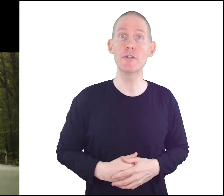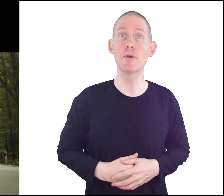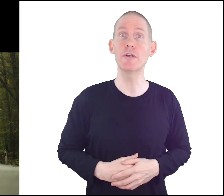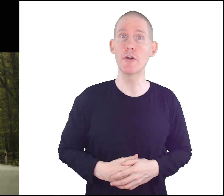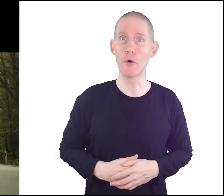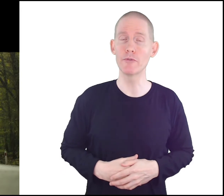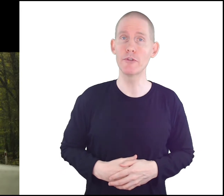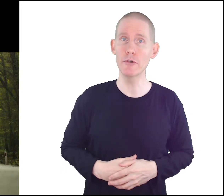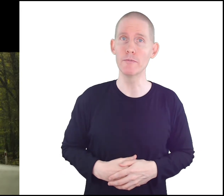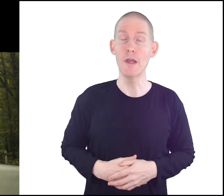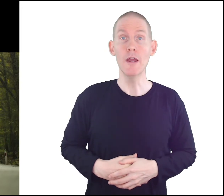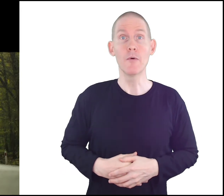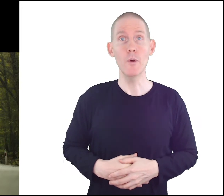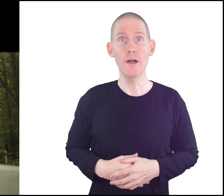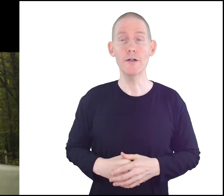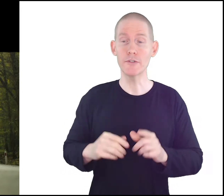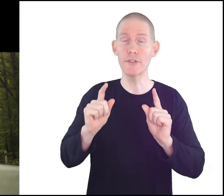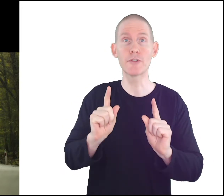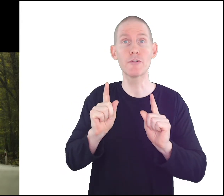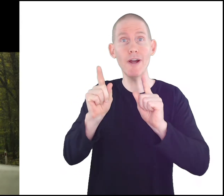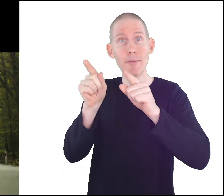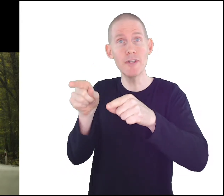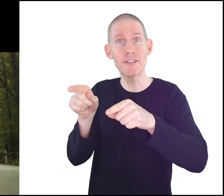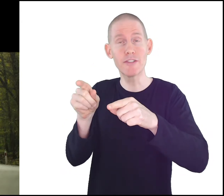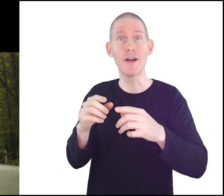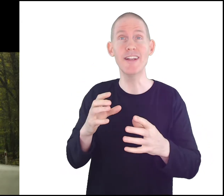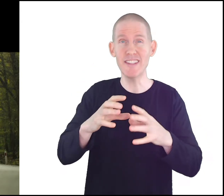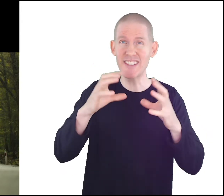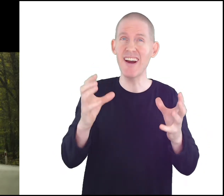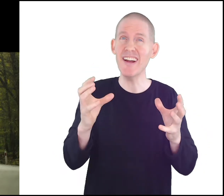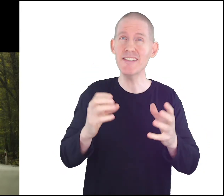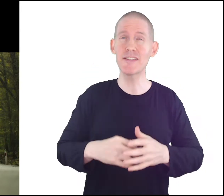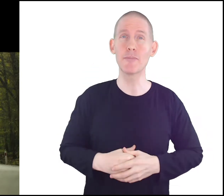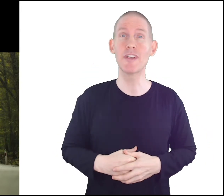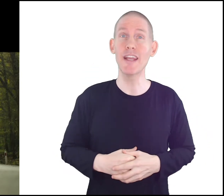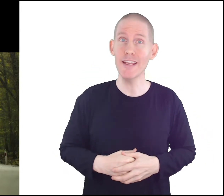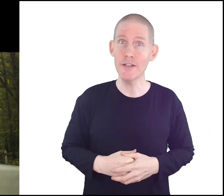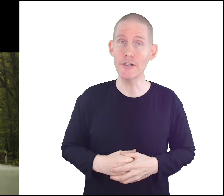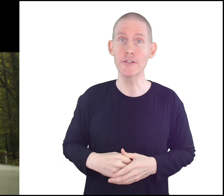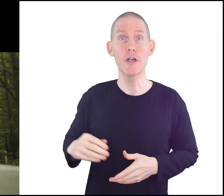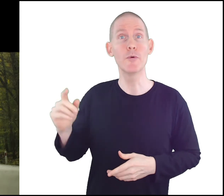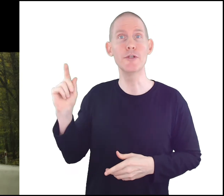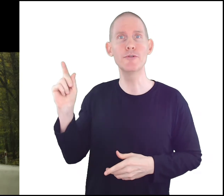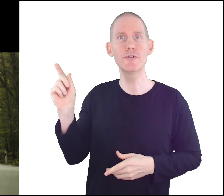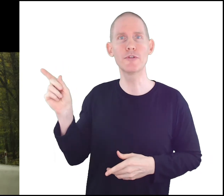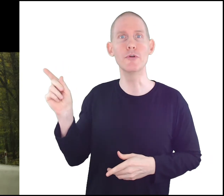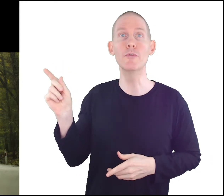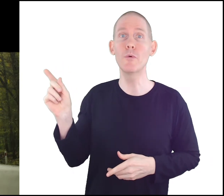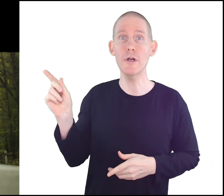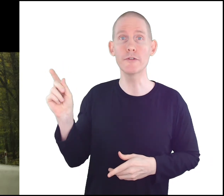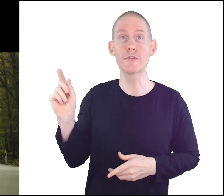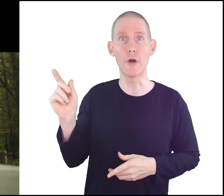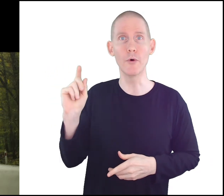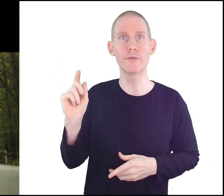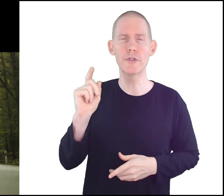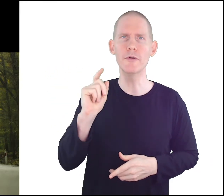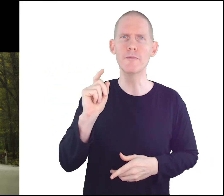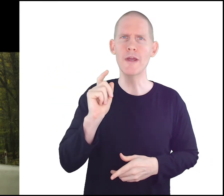between go to? Well, to describe this sign, this concept in English, we use two words, go to. But